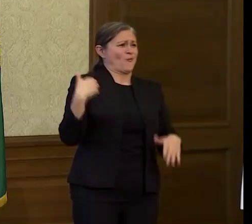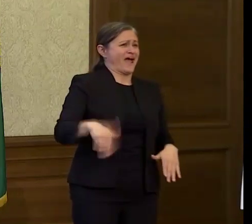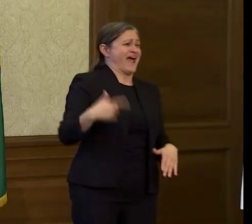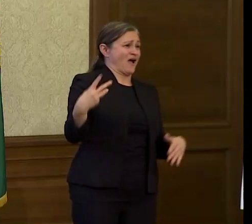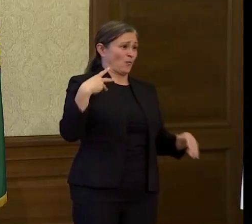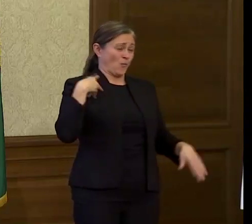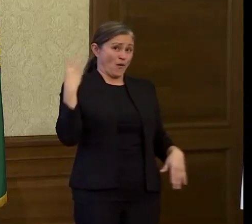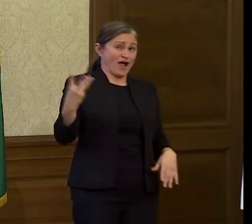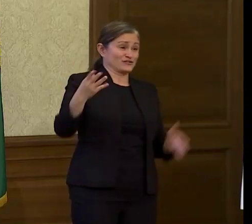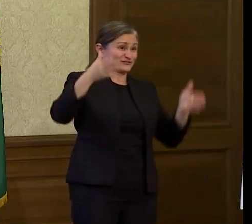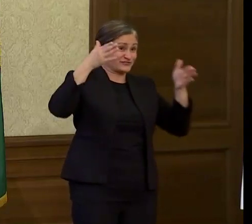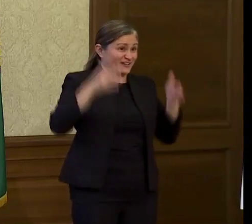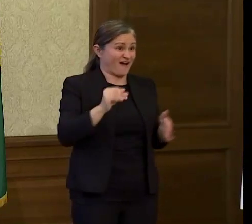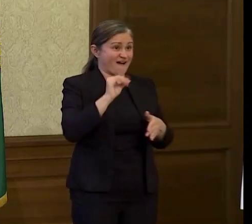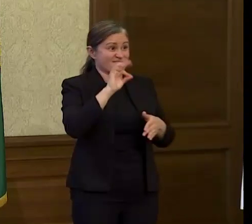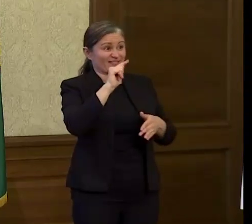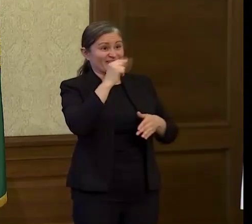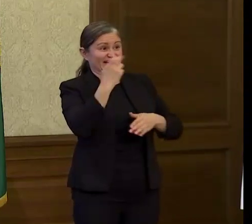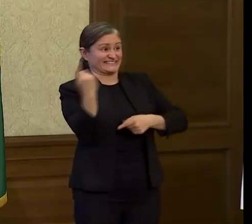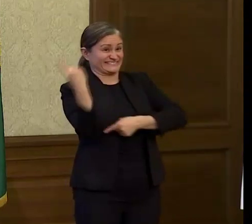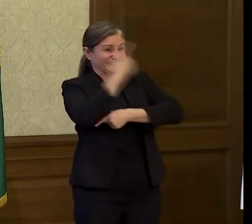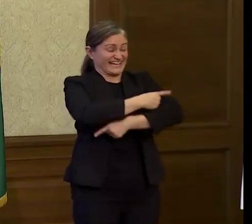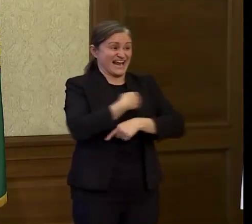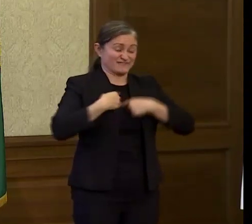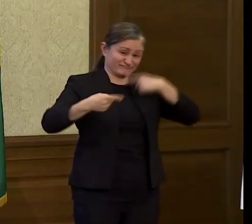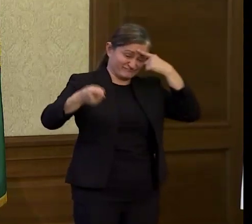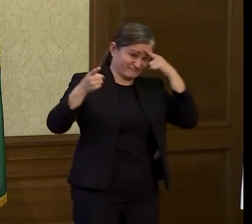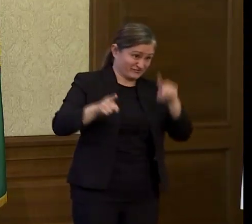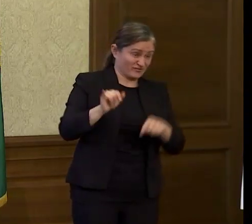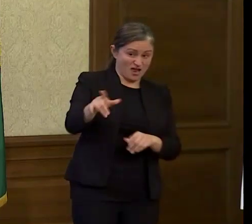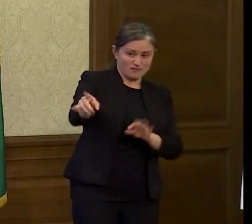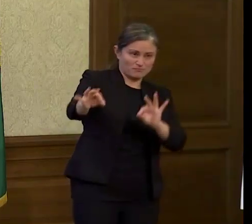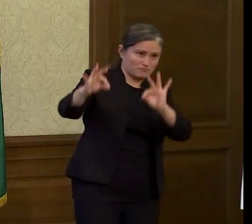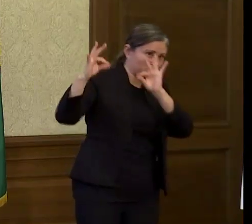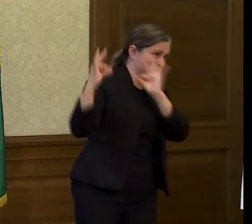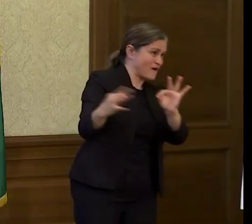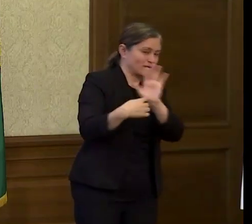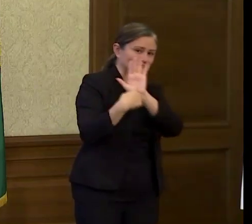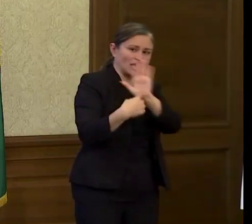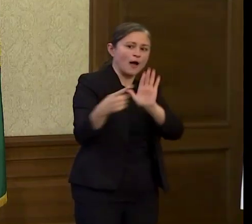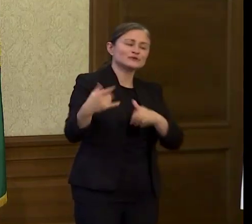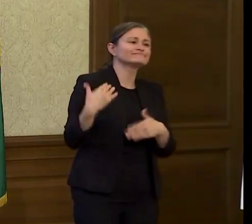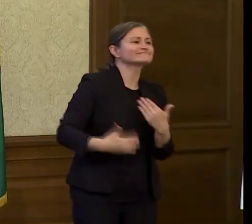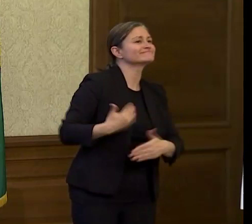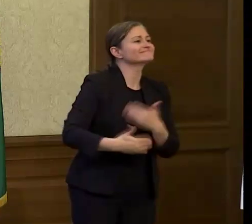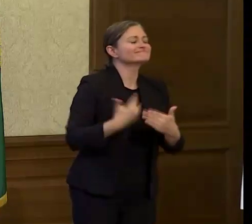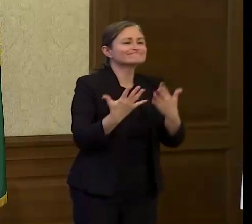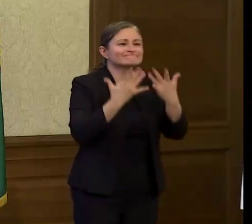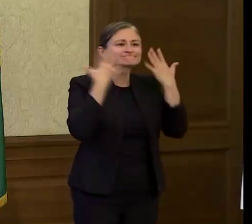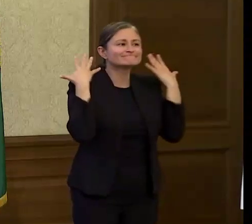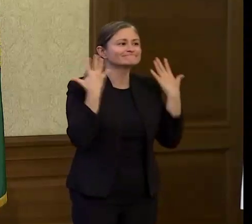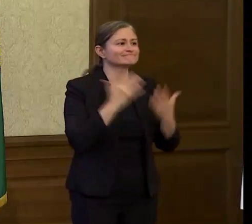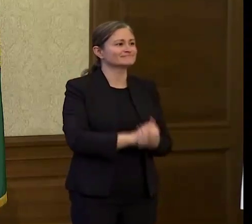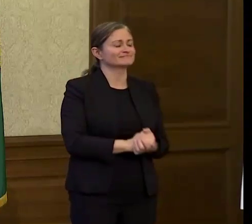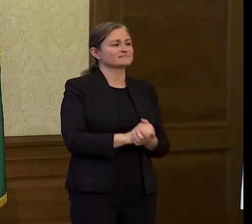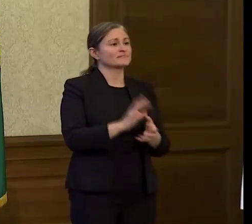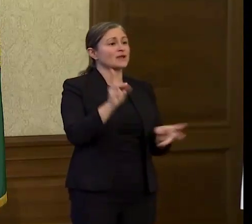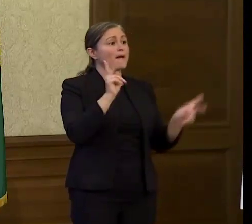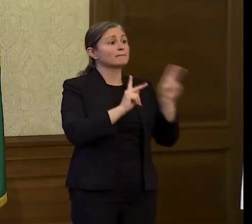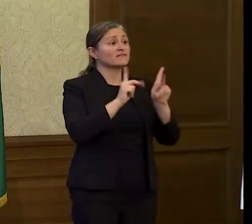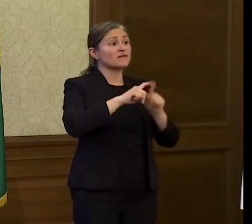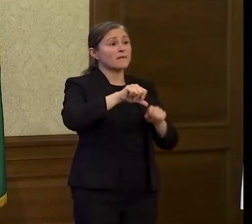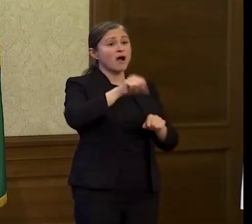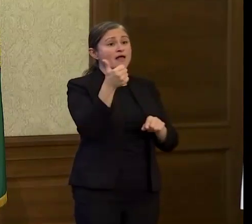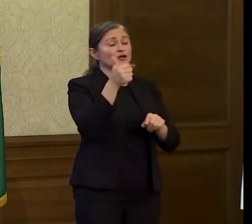assessment. I'm also thinking of our members of the National Guard who are now in Washington State. They're supporting food banks so that people's